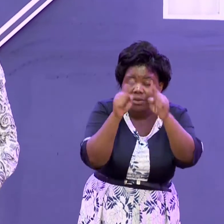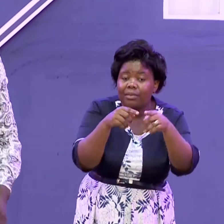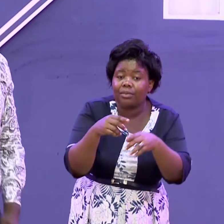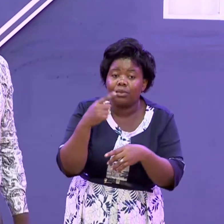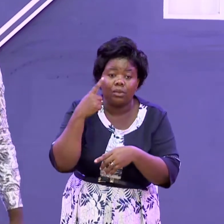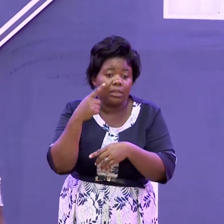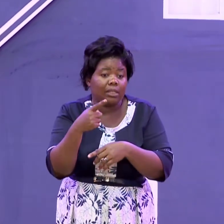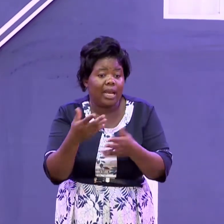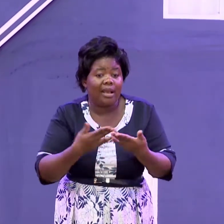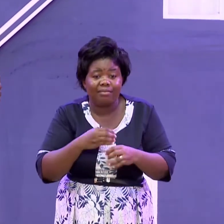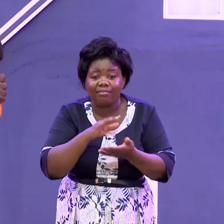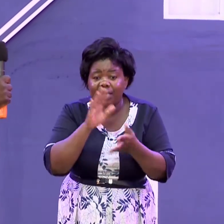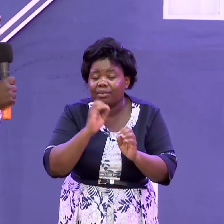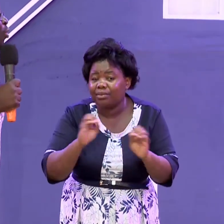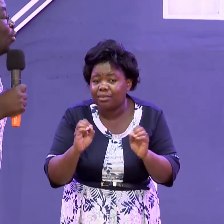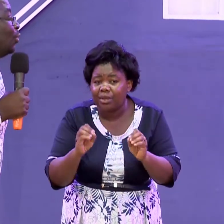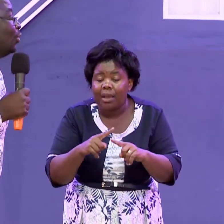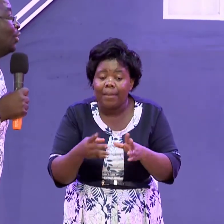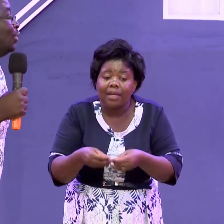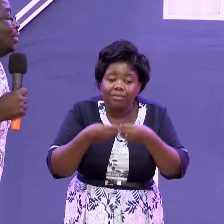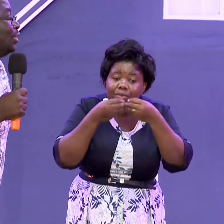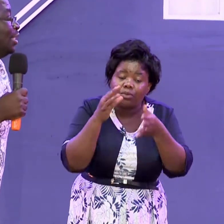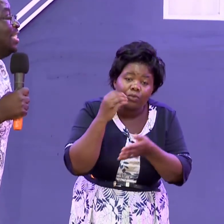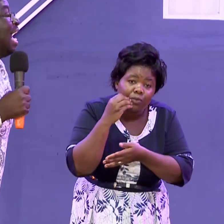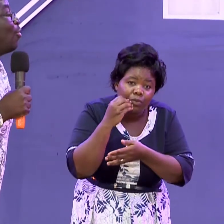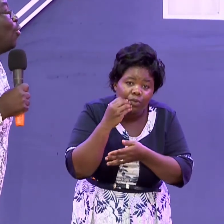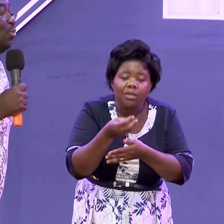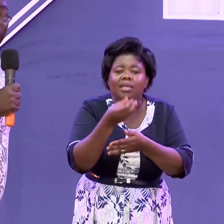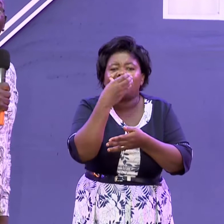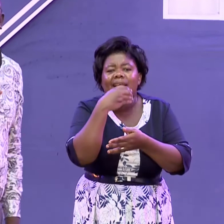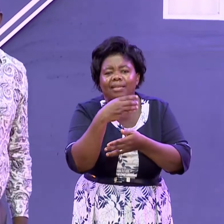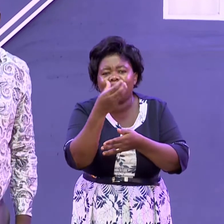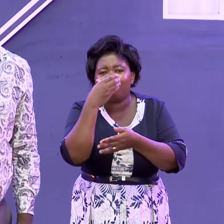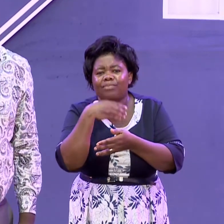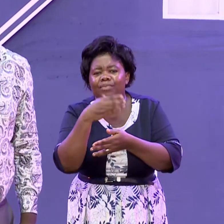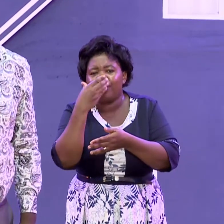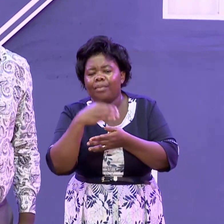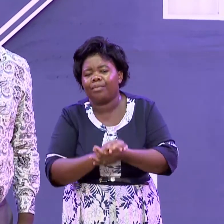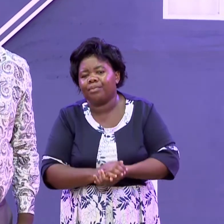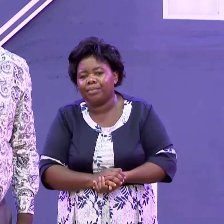you. I don't have much, but I brought katogo. You eat.